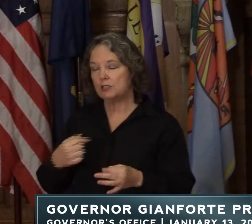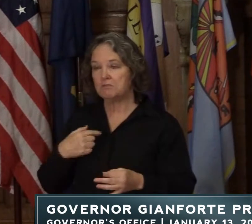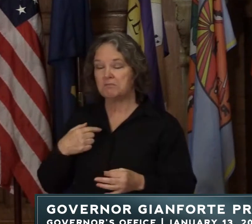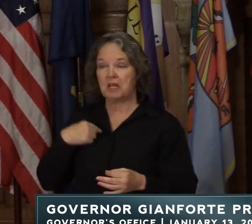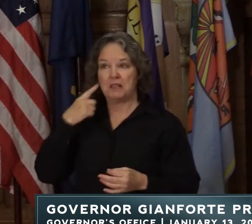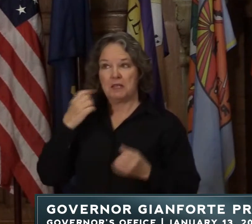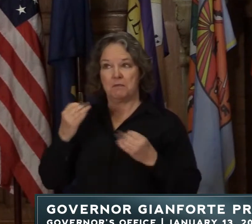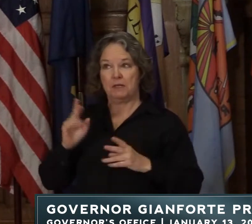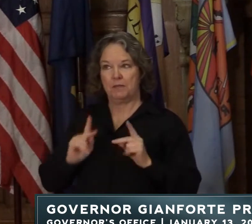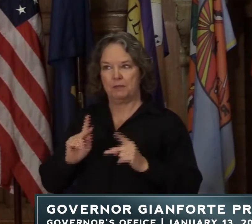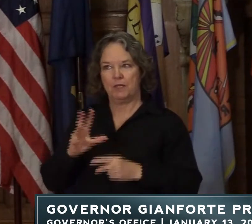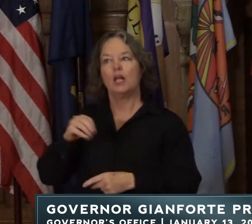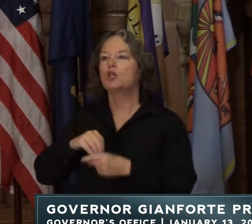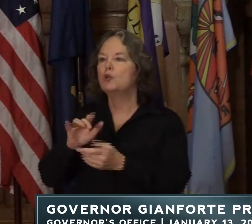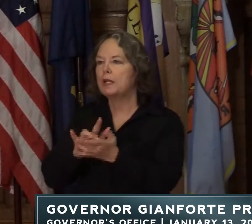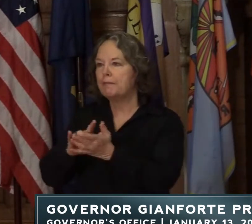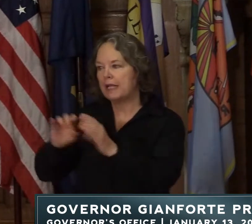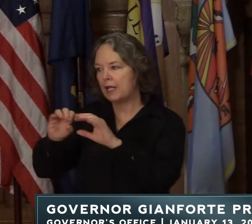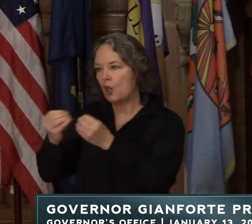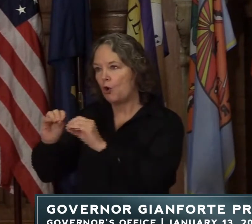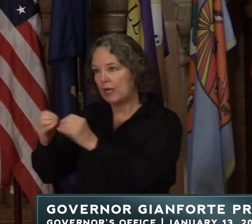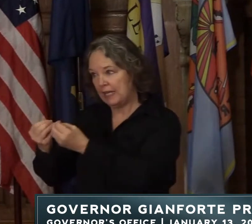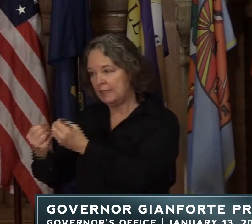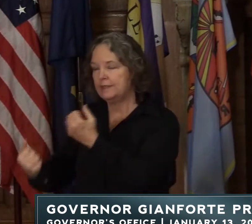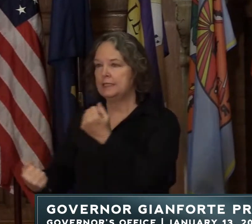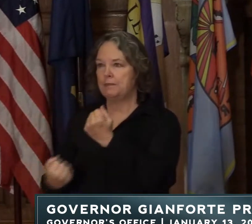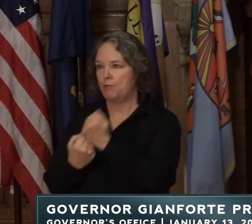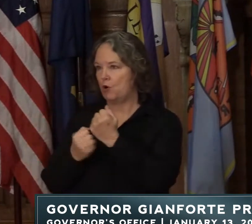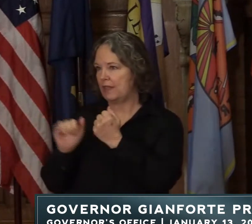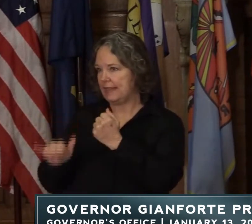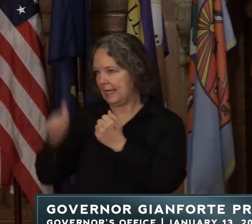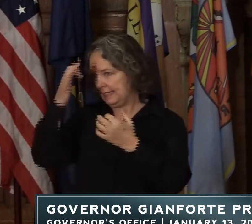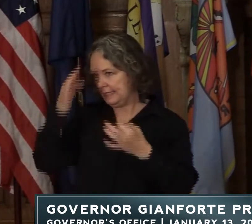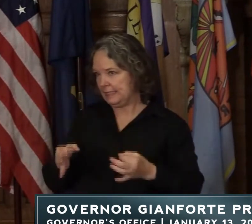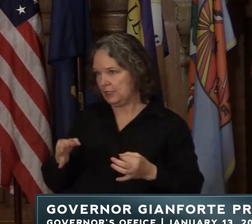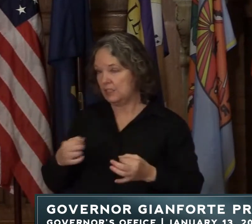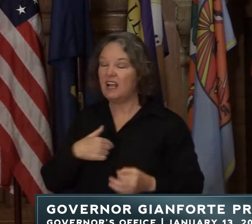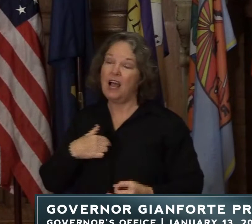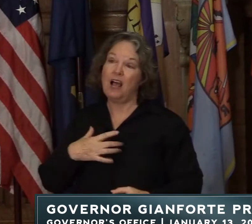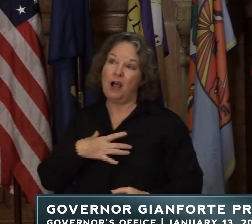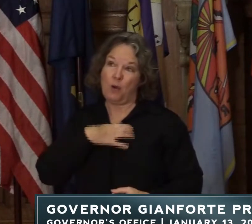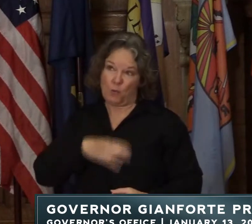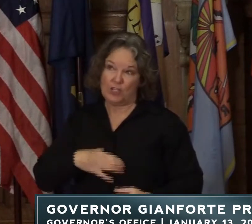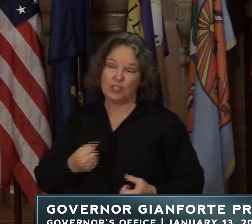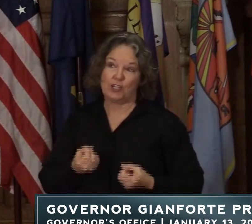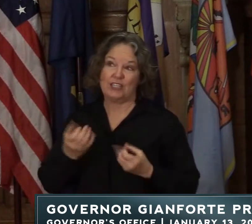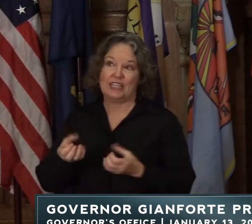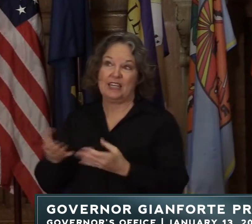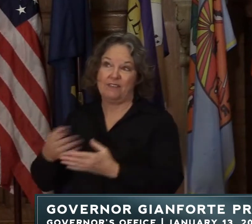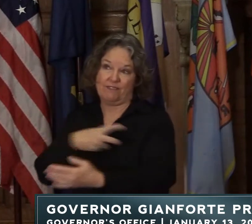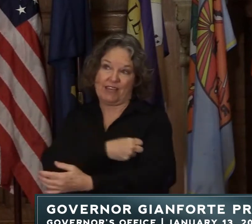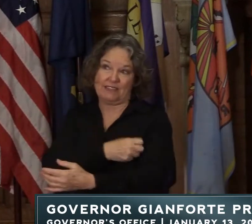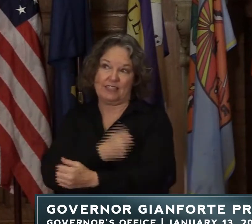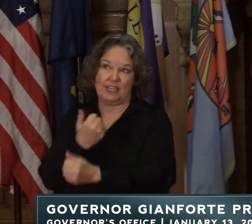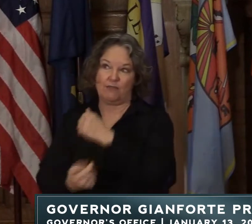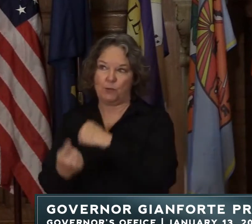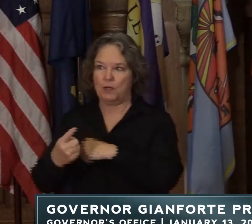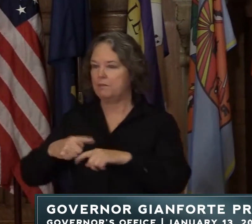including many of the medical organizations that I mentioned here, are supportive of. I'd like to give the vaccine to everybody today. We just don't have enough supply